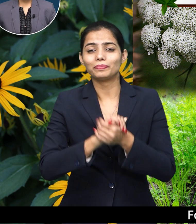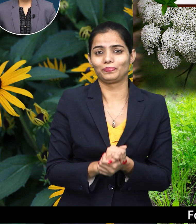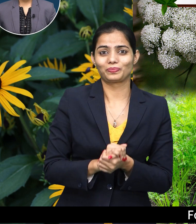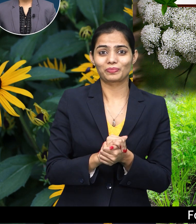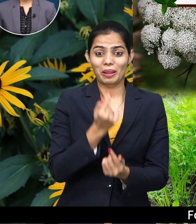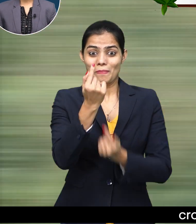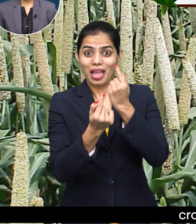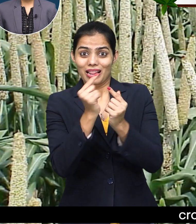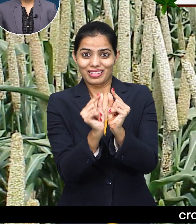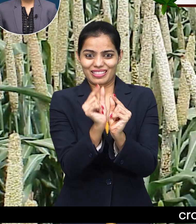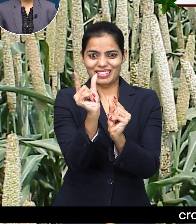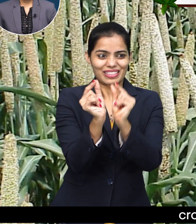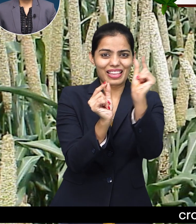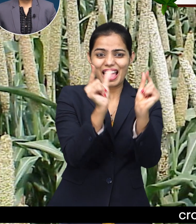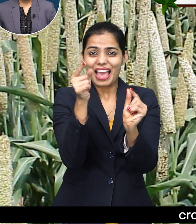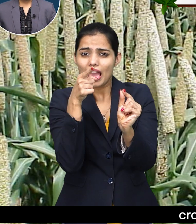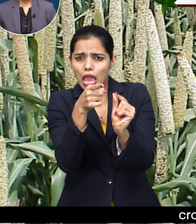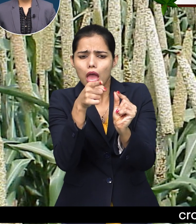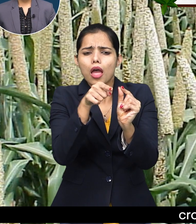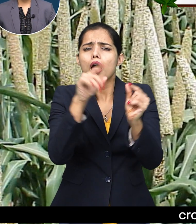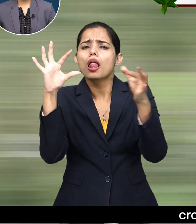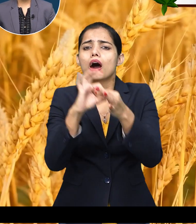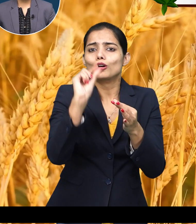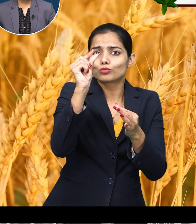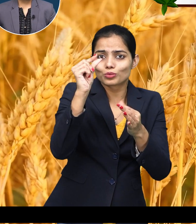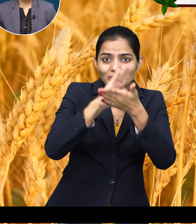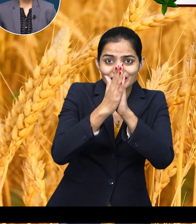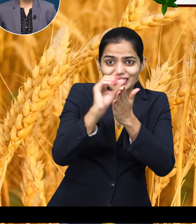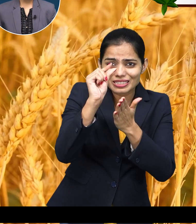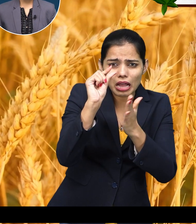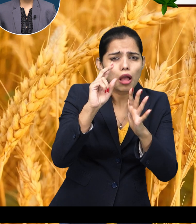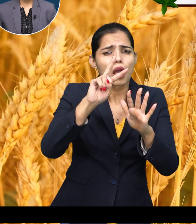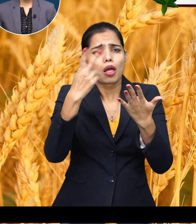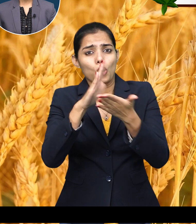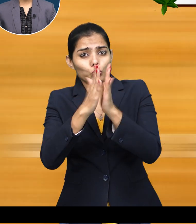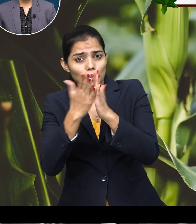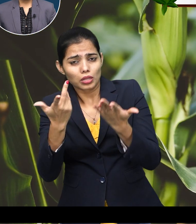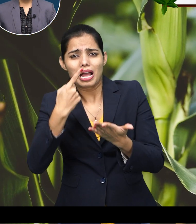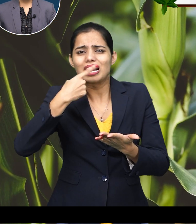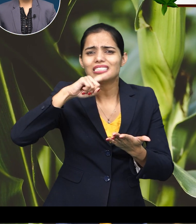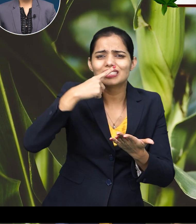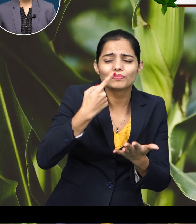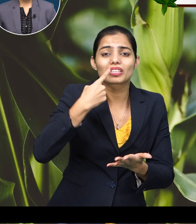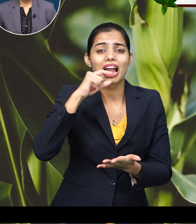example, crops like bajra, wheat,